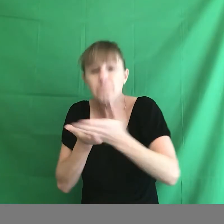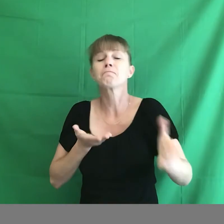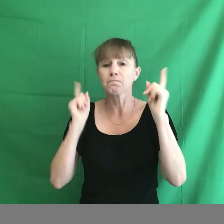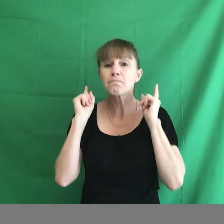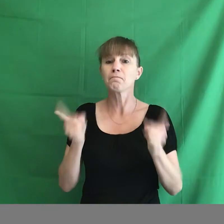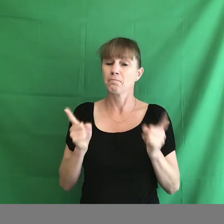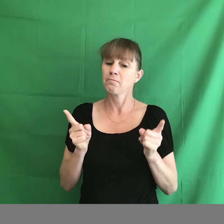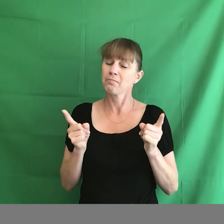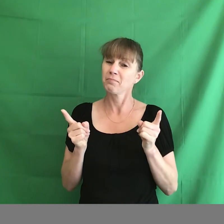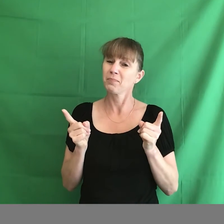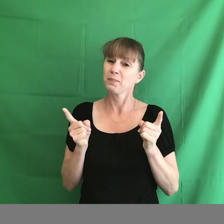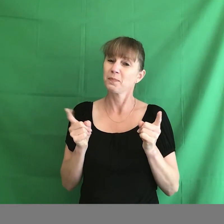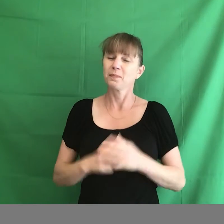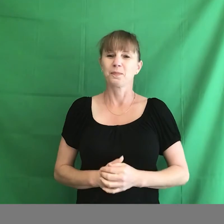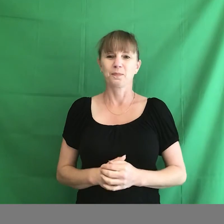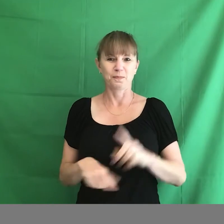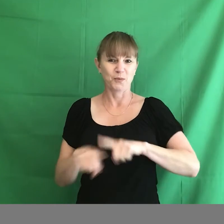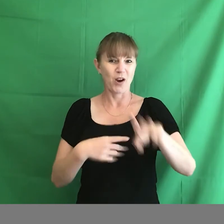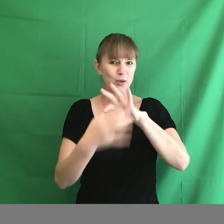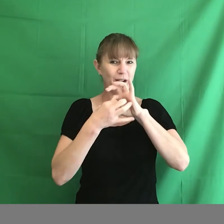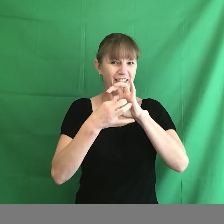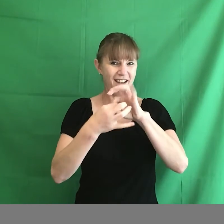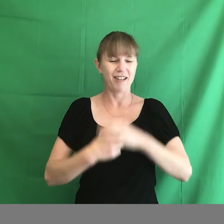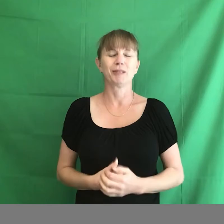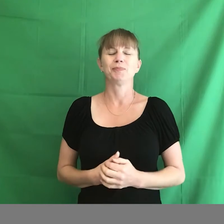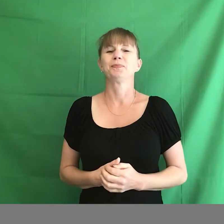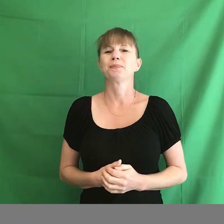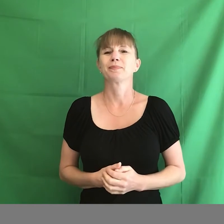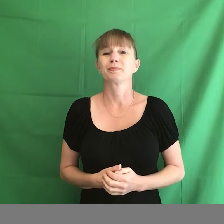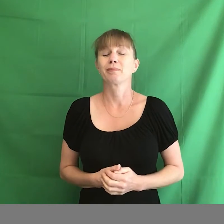to see. Let's try that together. Ready?